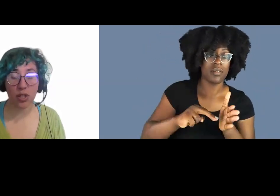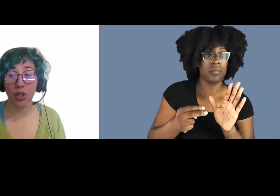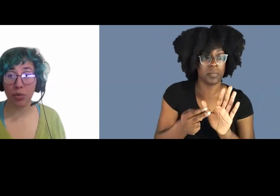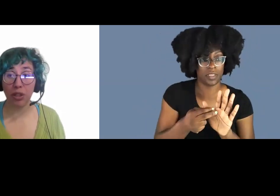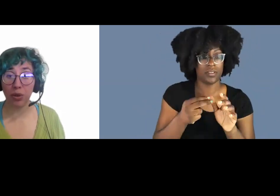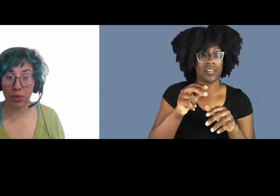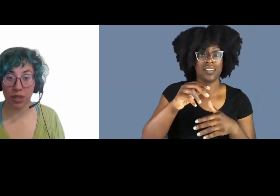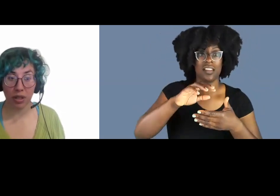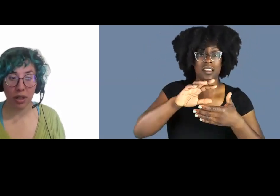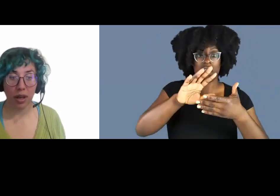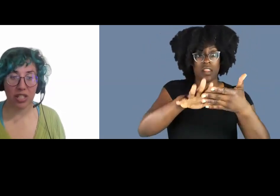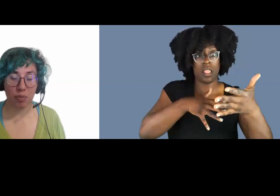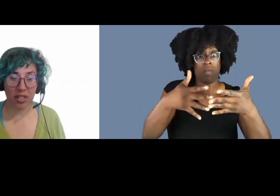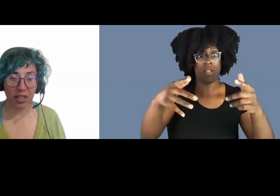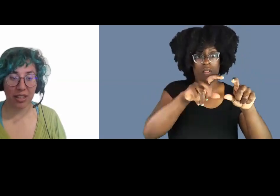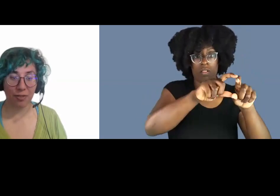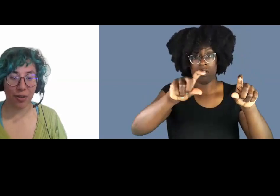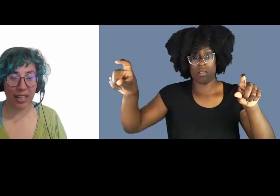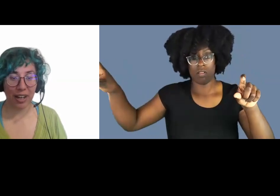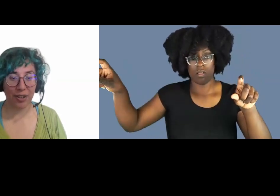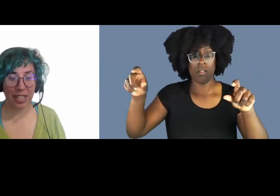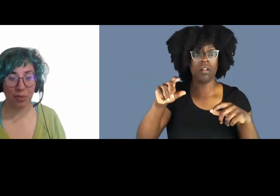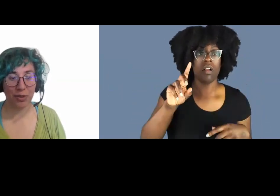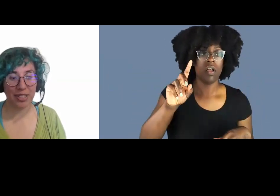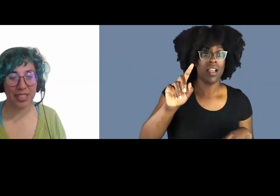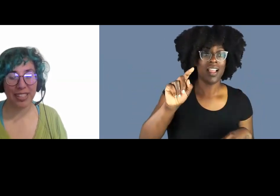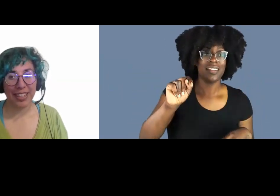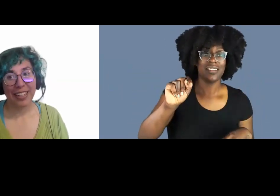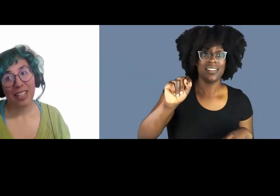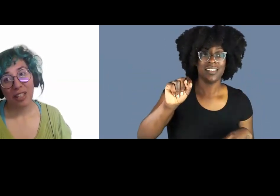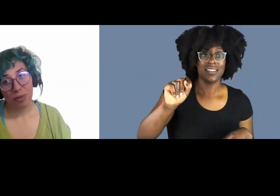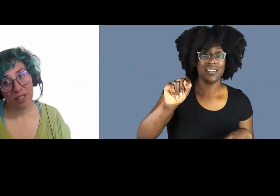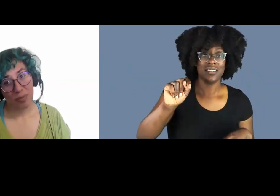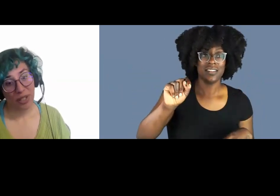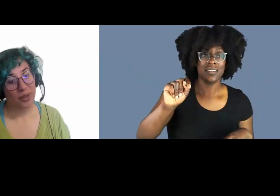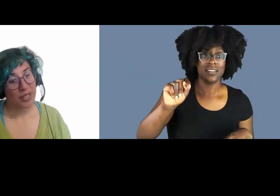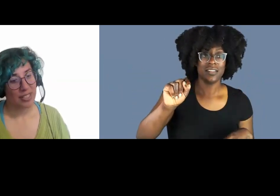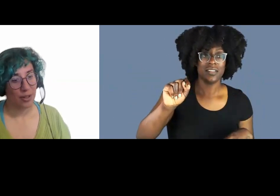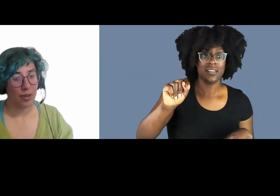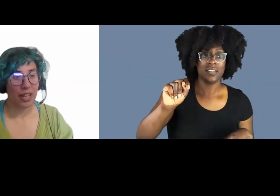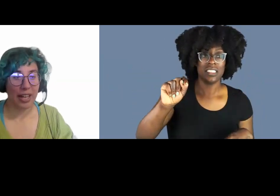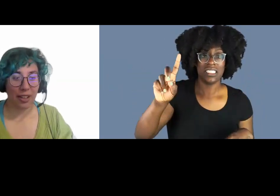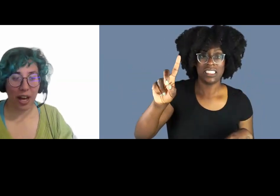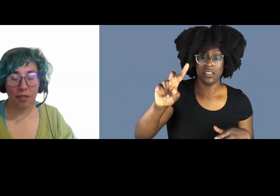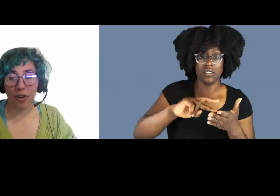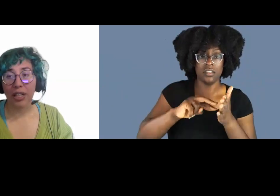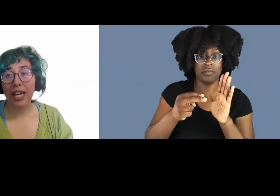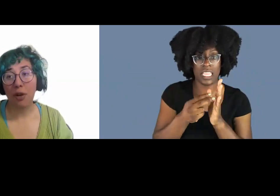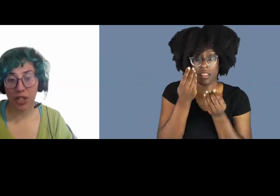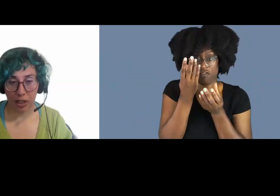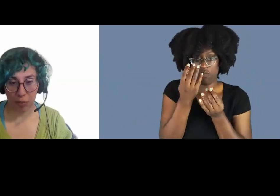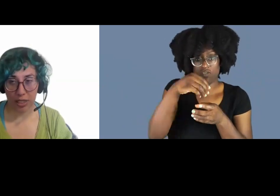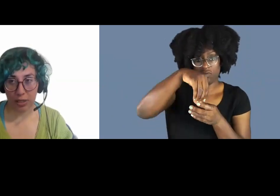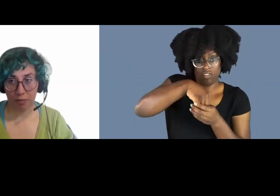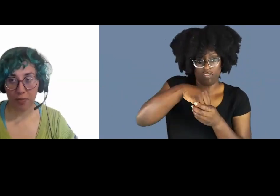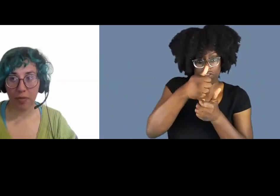elements should be used, especially for layout tables that must not be used. So you have your